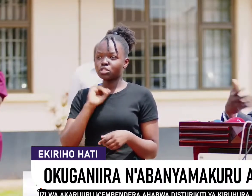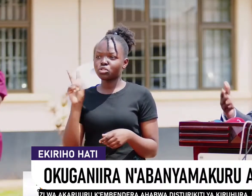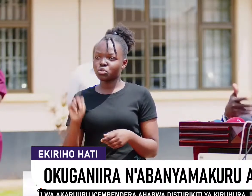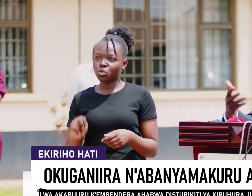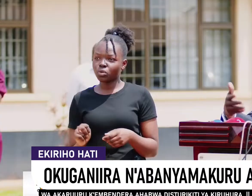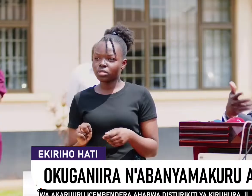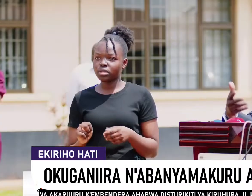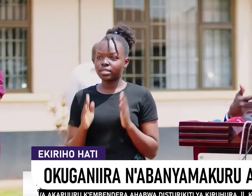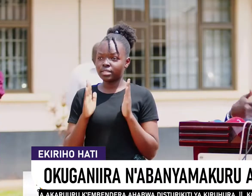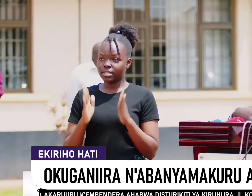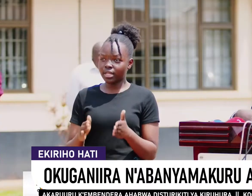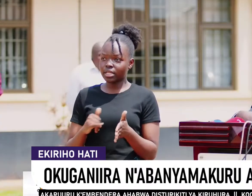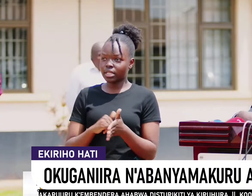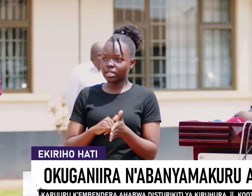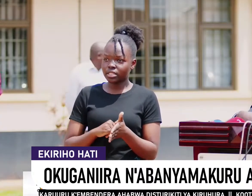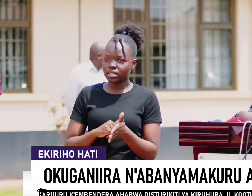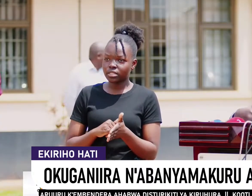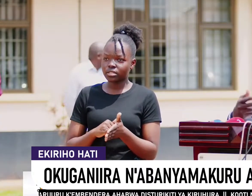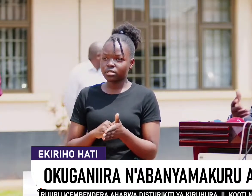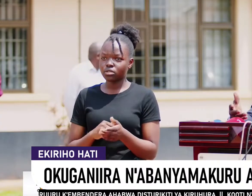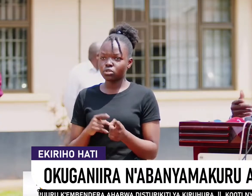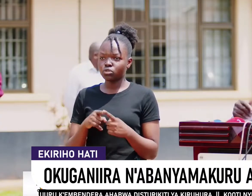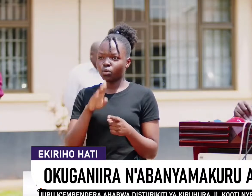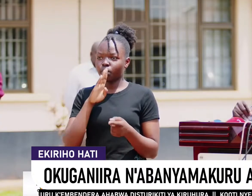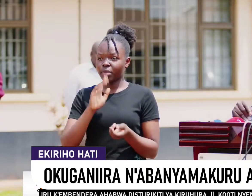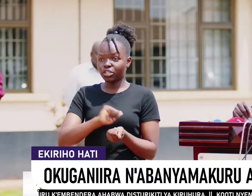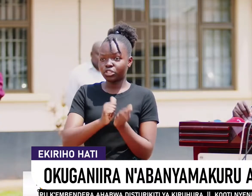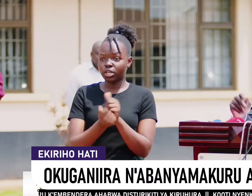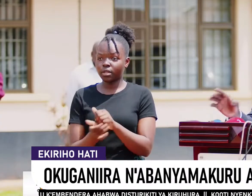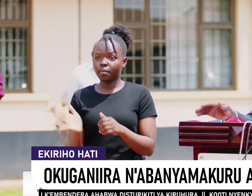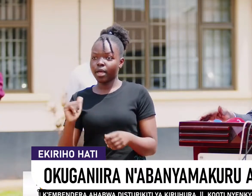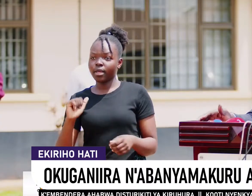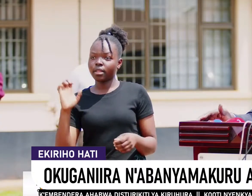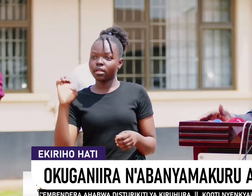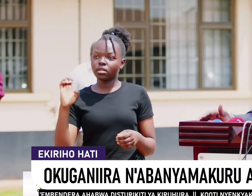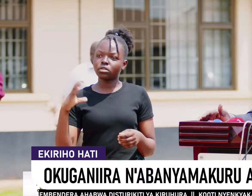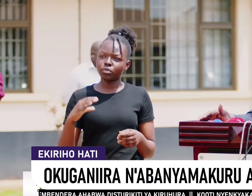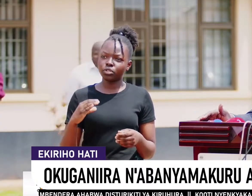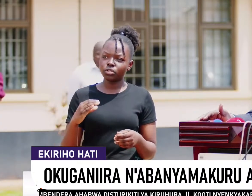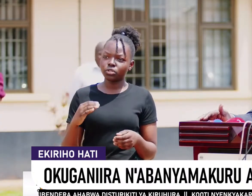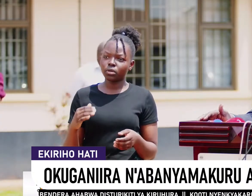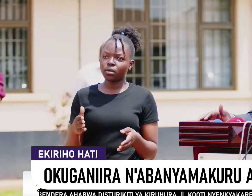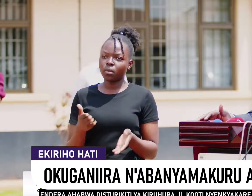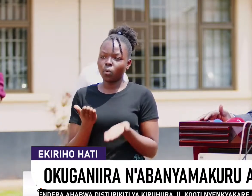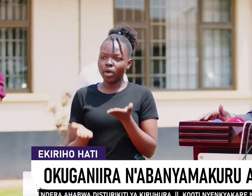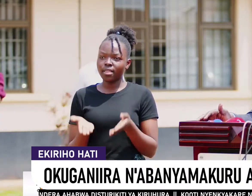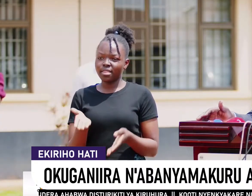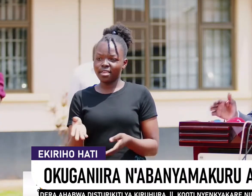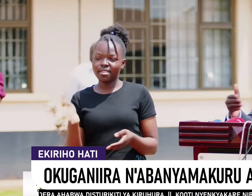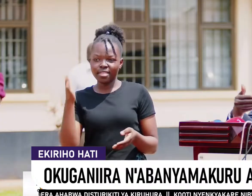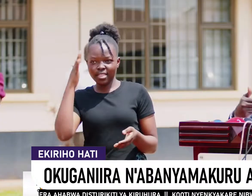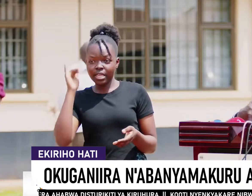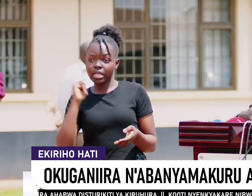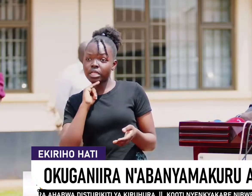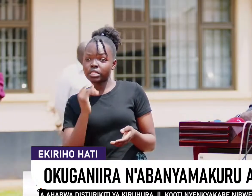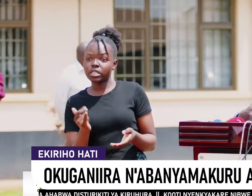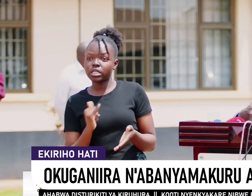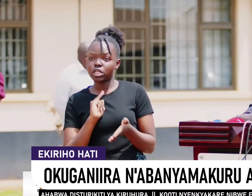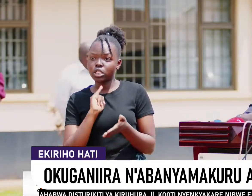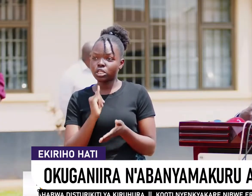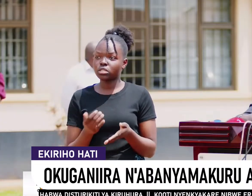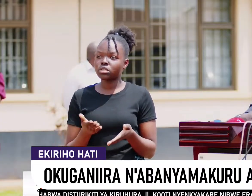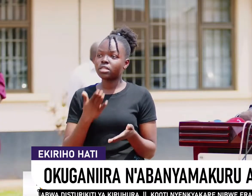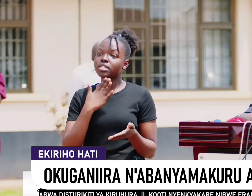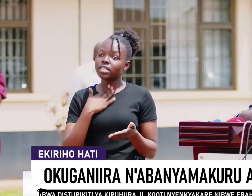it is subject to review by the Commission as and when we feel it necessary. When we looked at